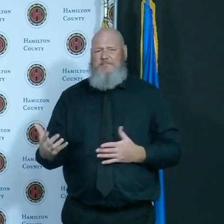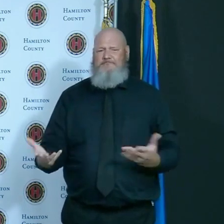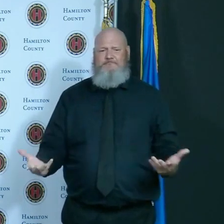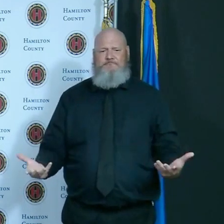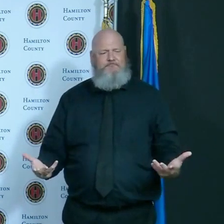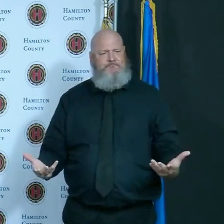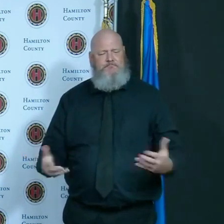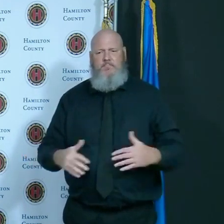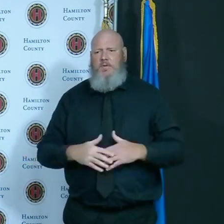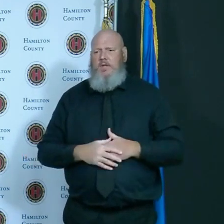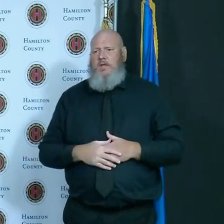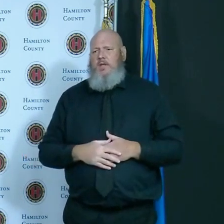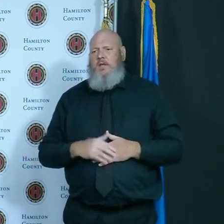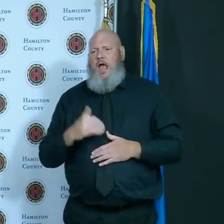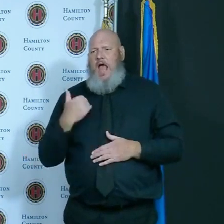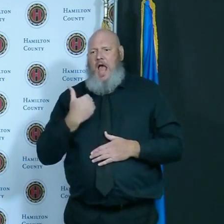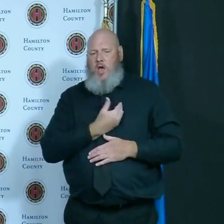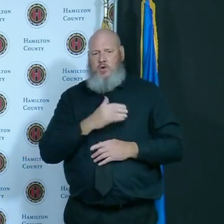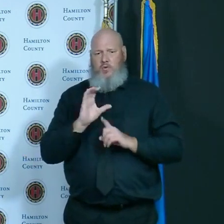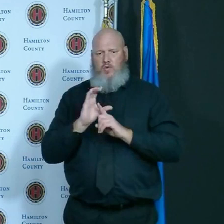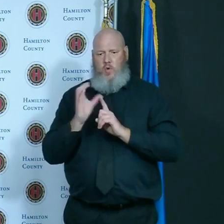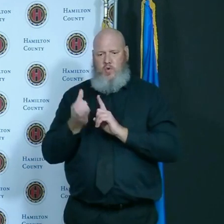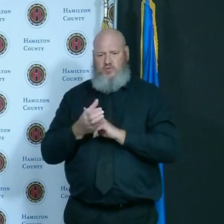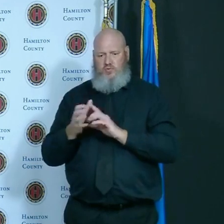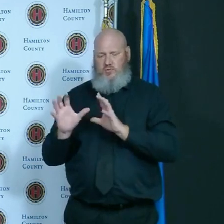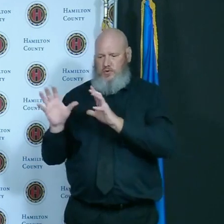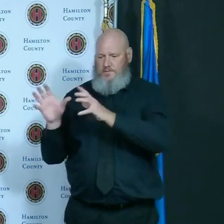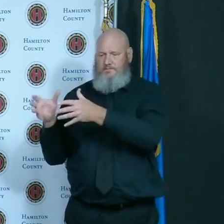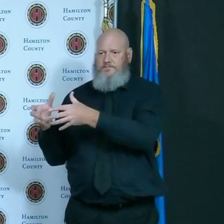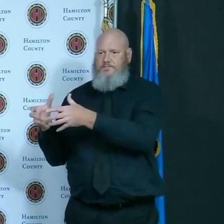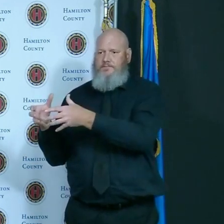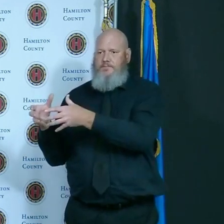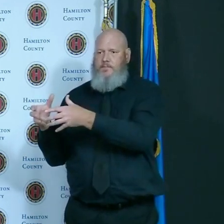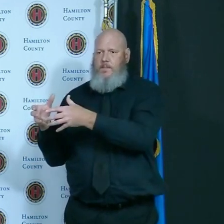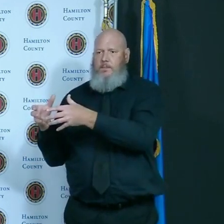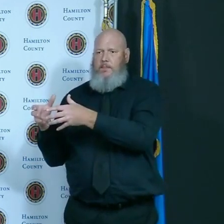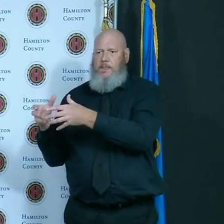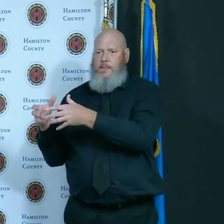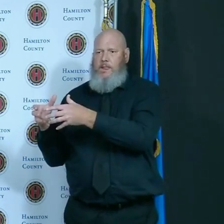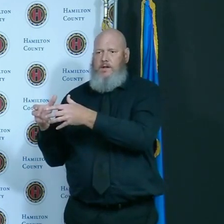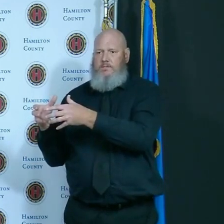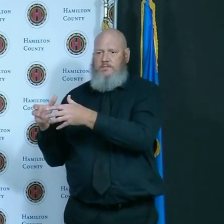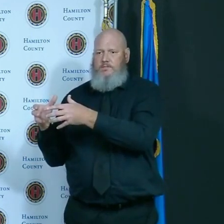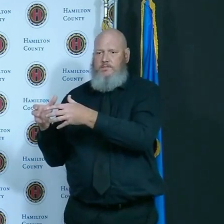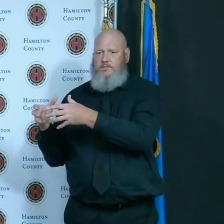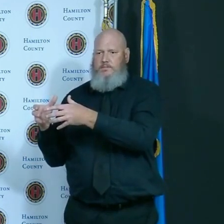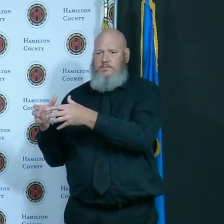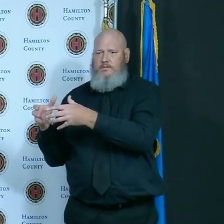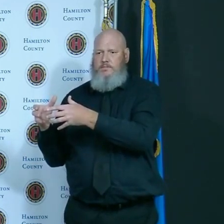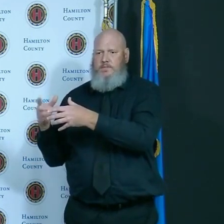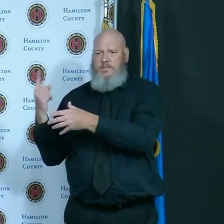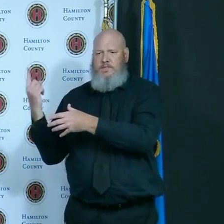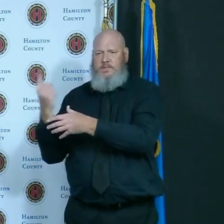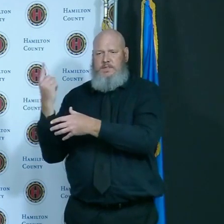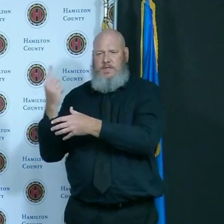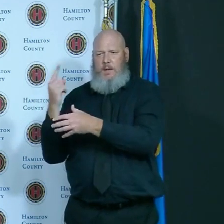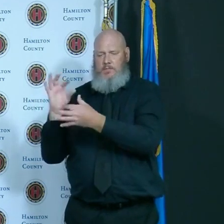culture also has something to do with the spread of coronavirus. For